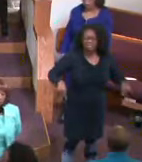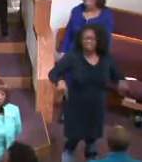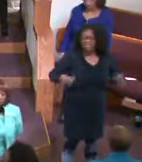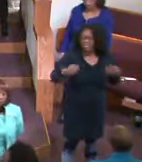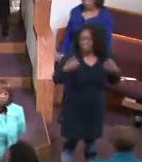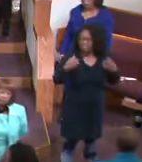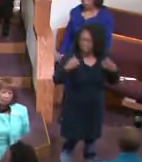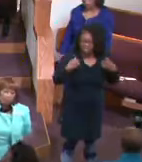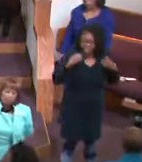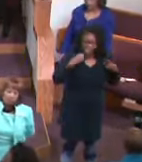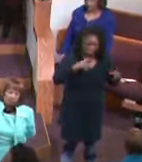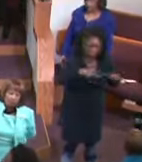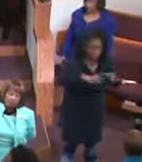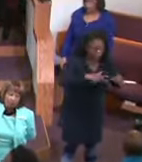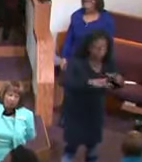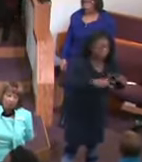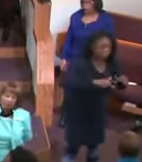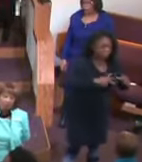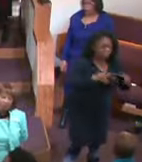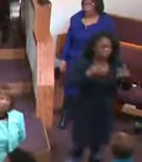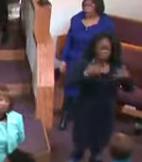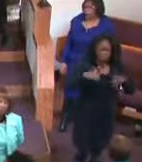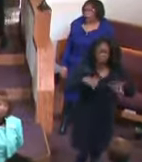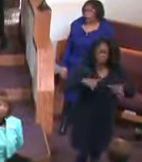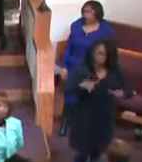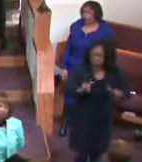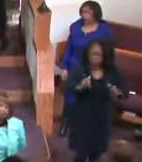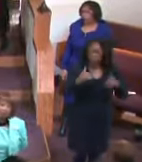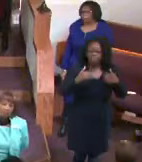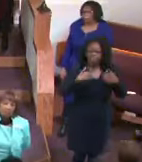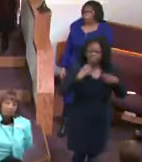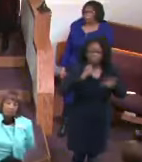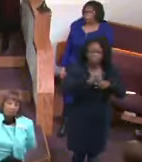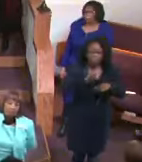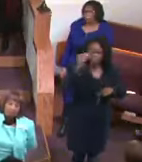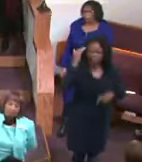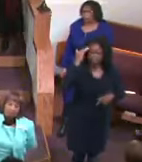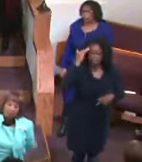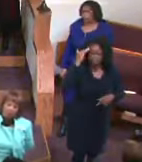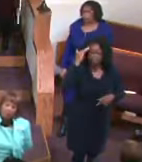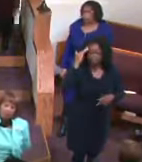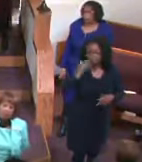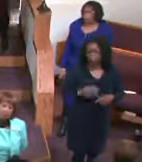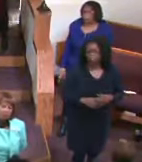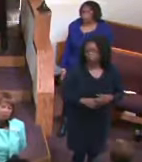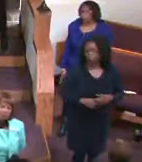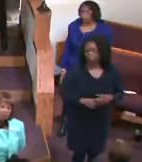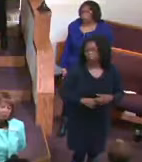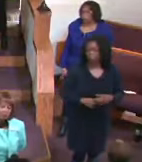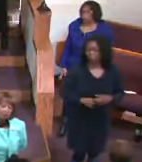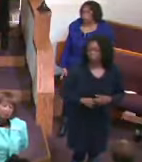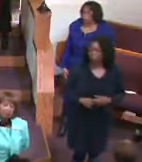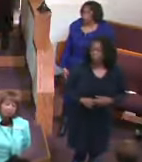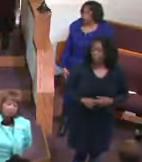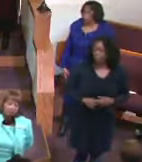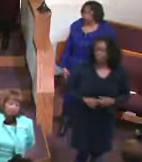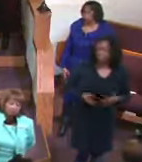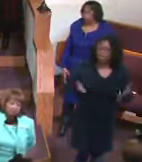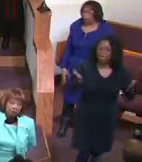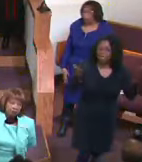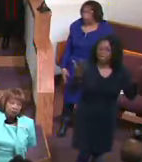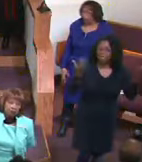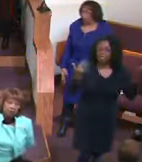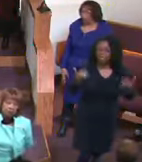of your limbs, while you are still enclosed in your right mind, won't you